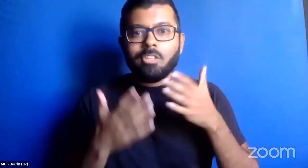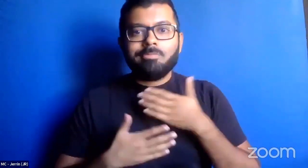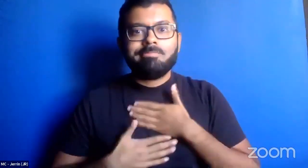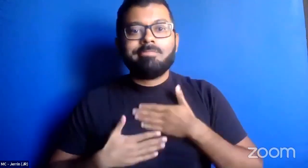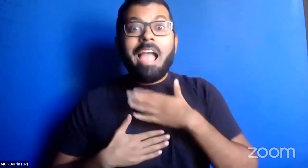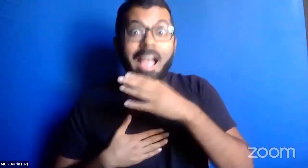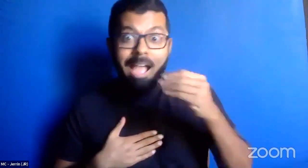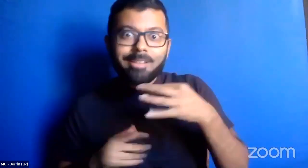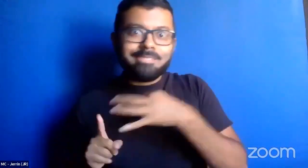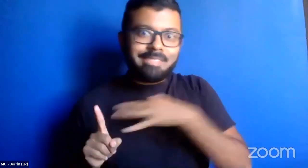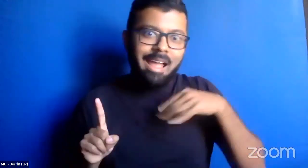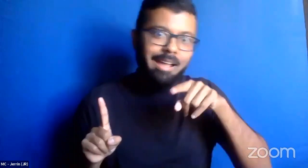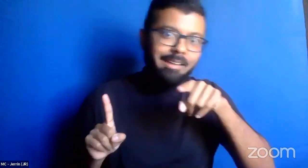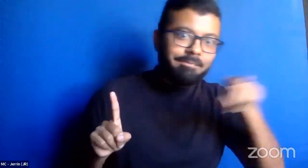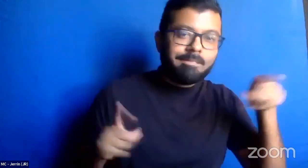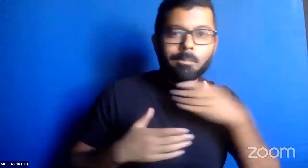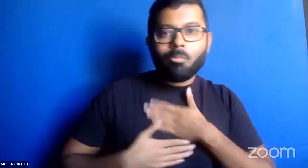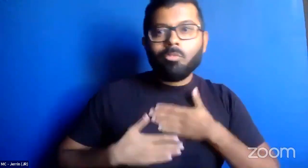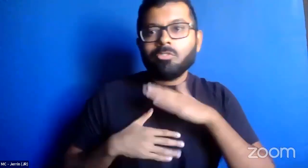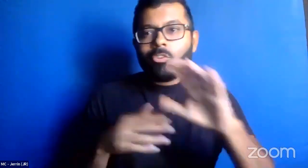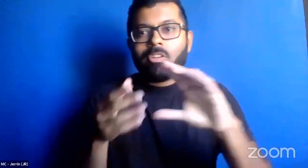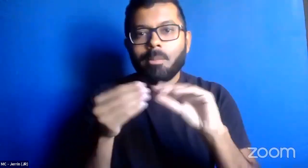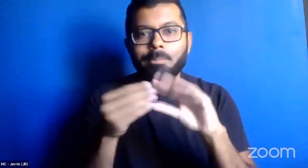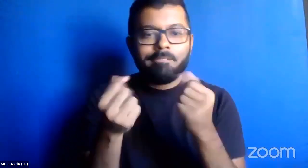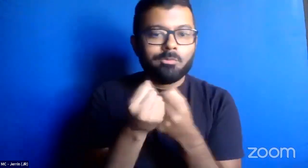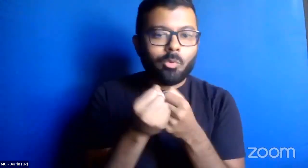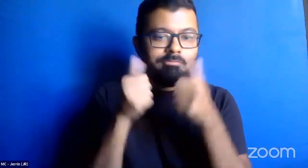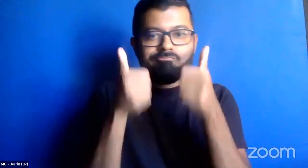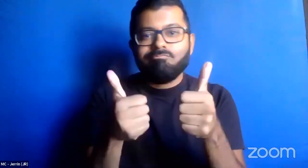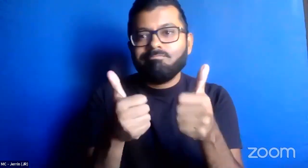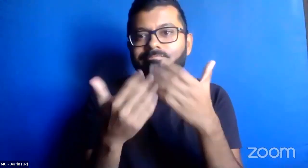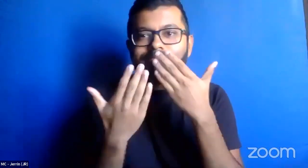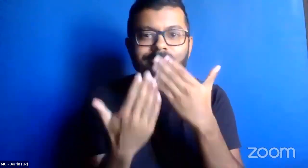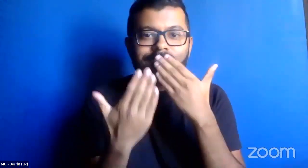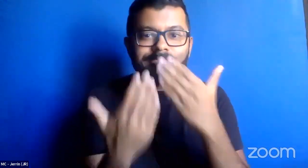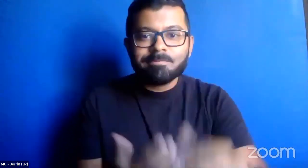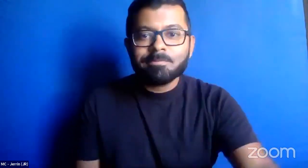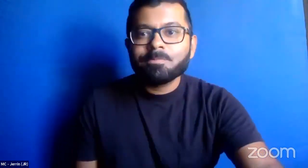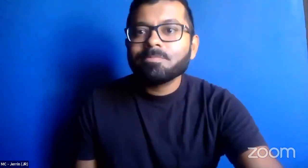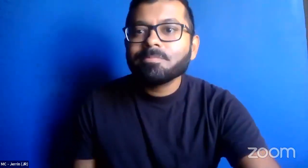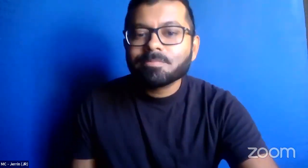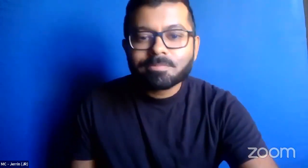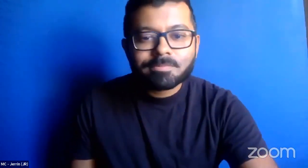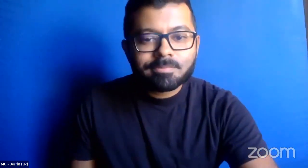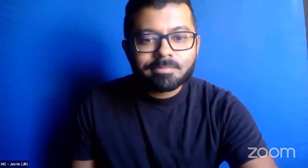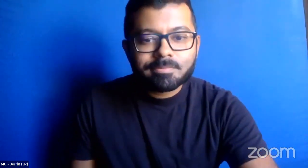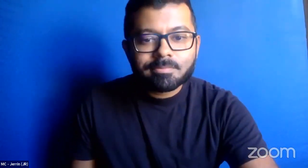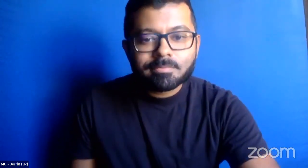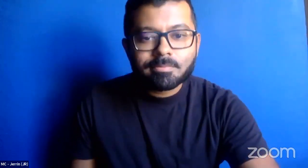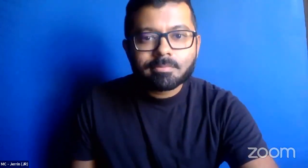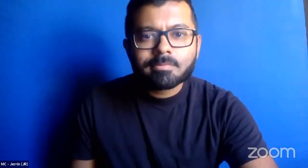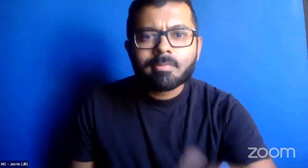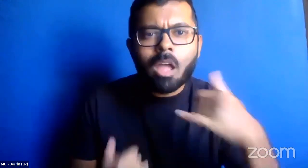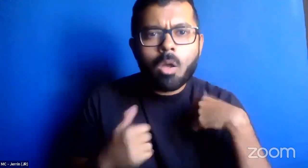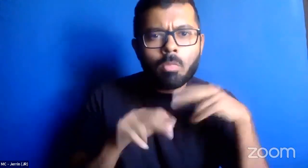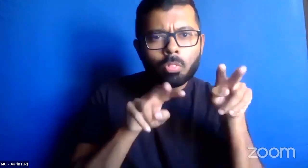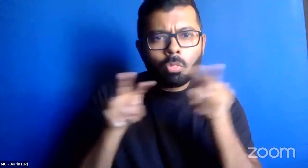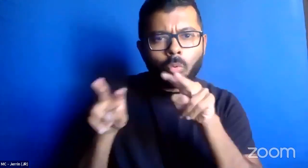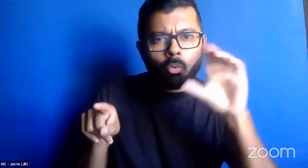Thank you, Jane. I am sure that the staff and the board of directors greatly appreciate your support and positive